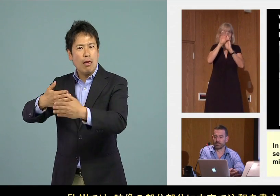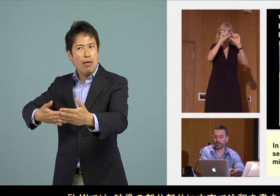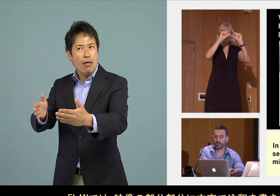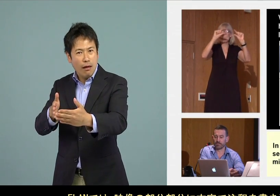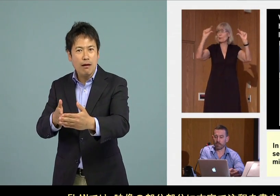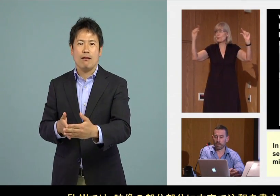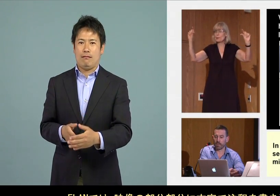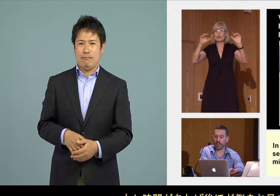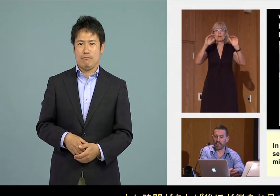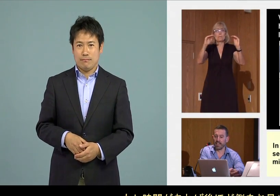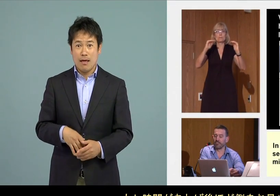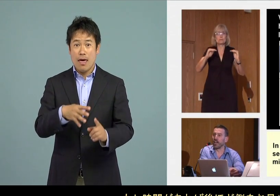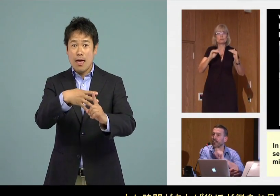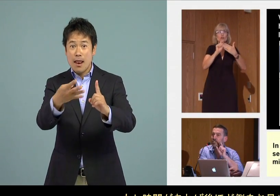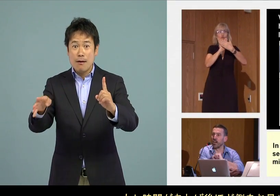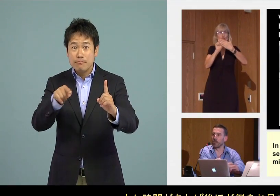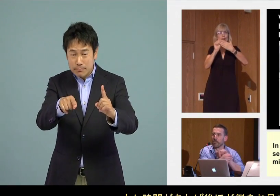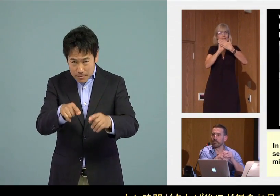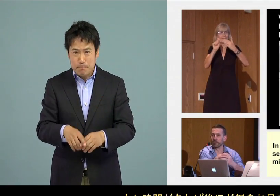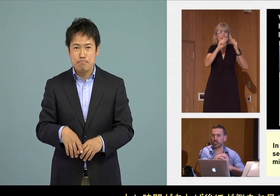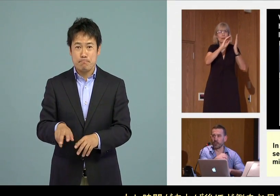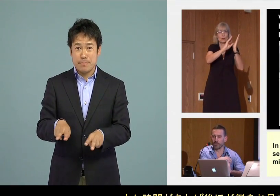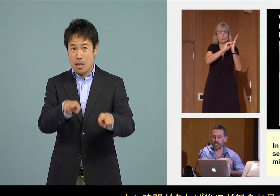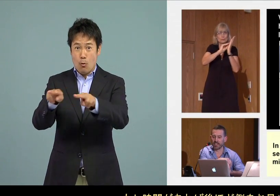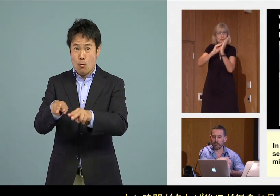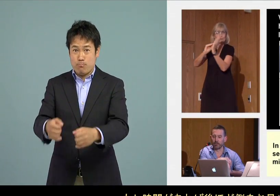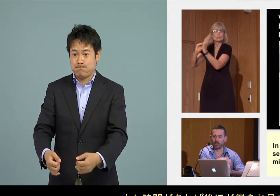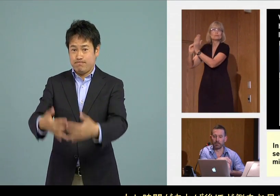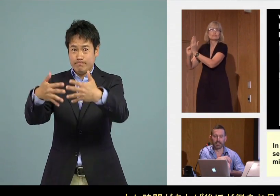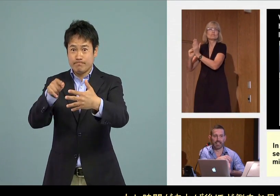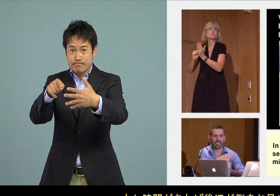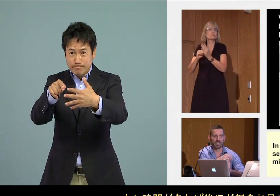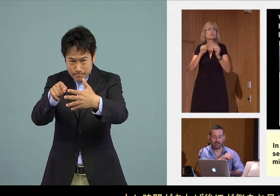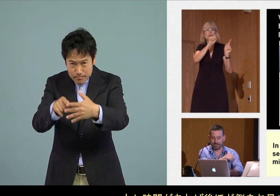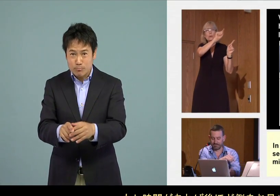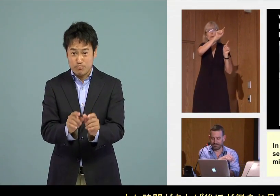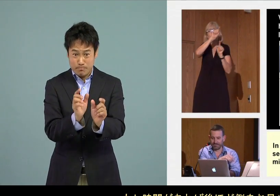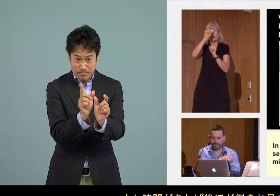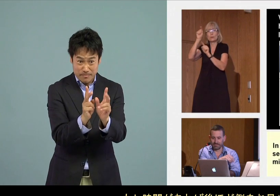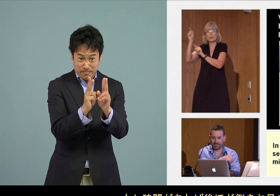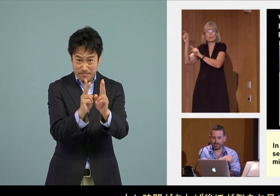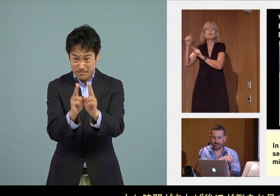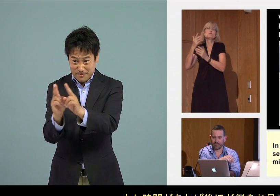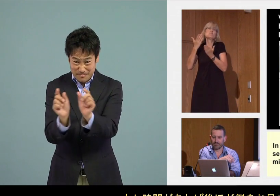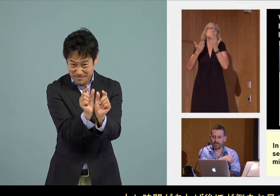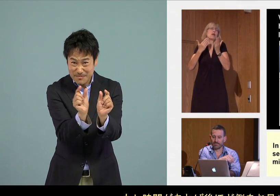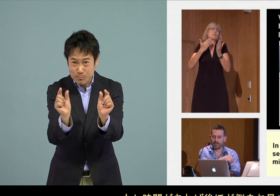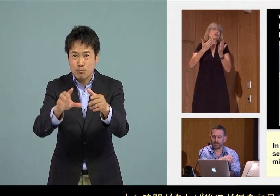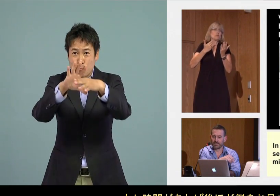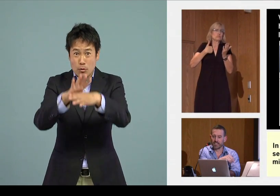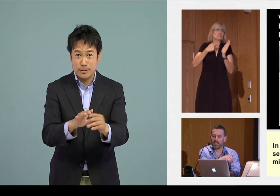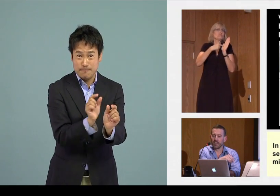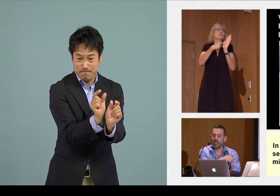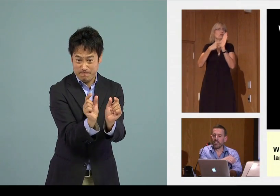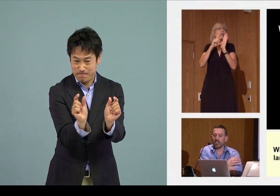video. And if I have time, I might show you an example a bit later.